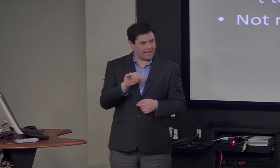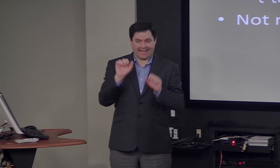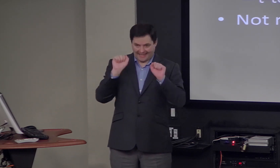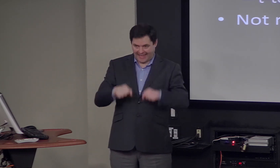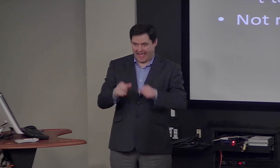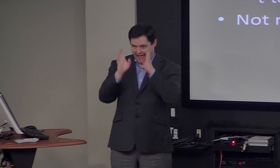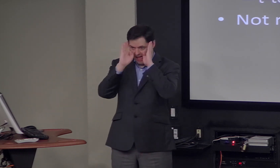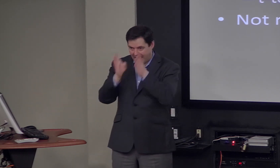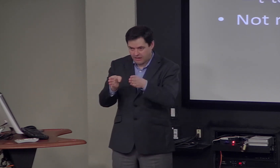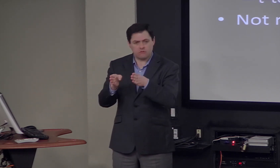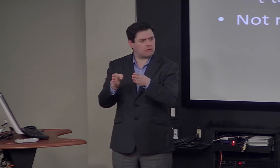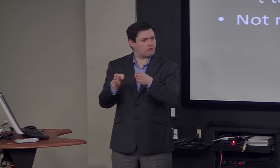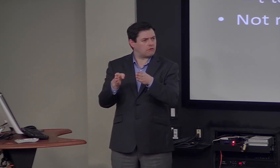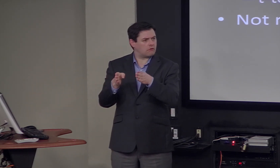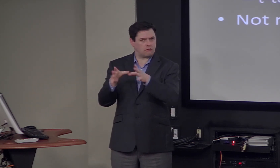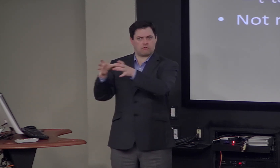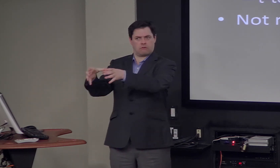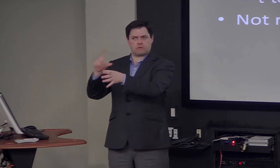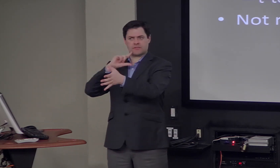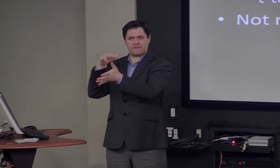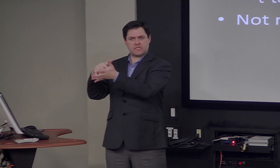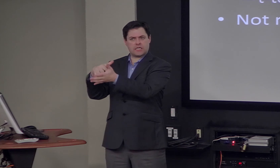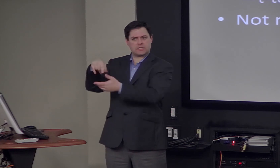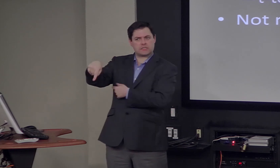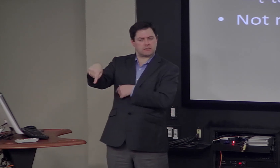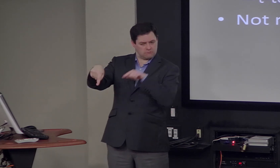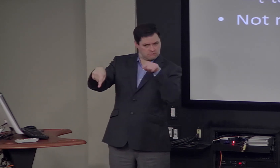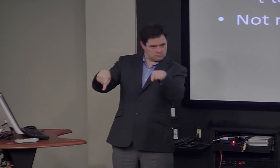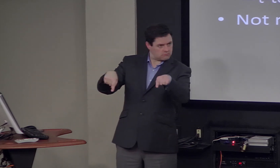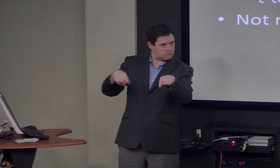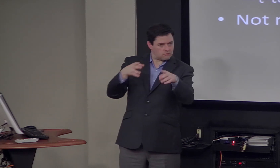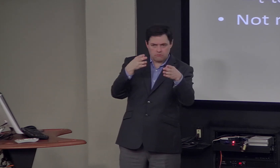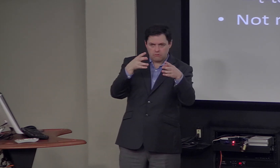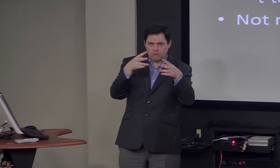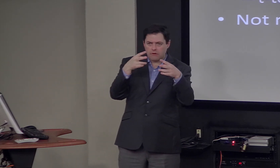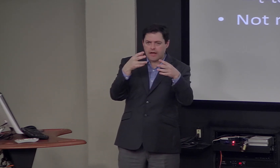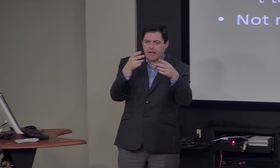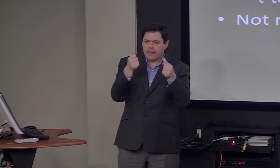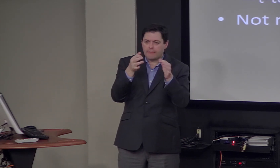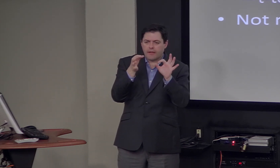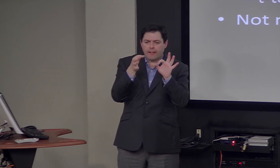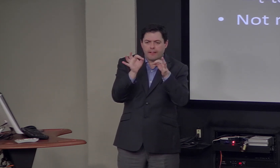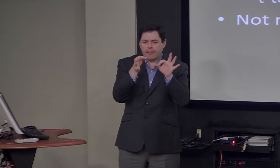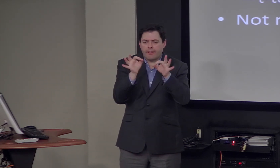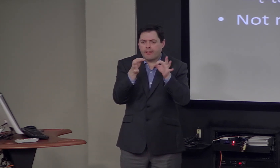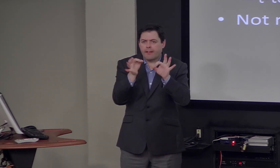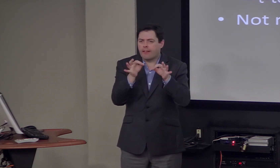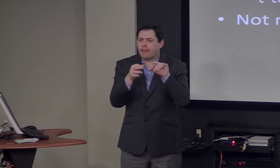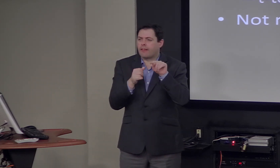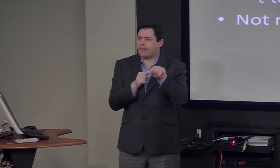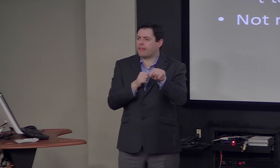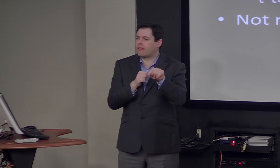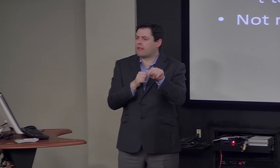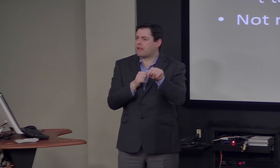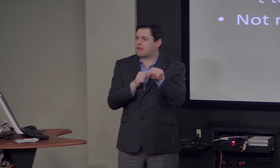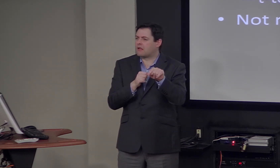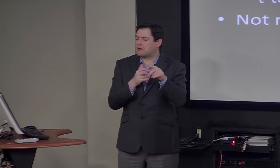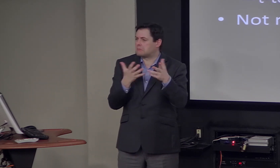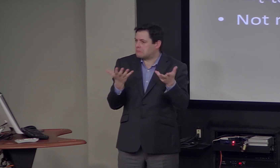wrong. It seems that the deaf studies students were better able to focus, that the interpreting students actually